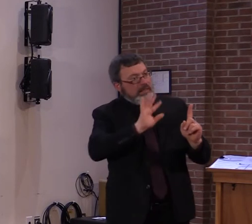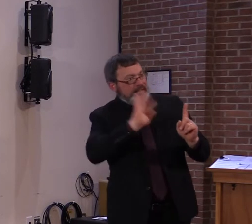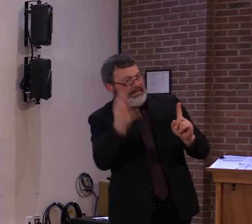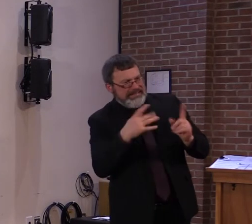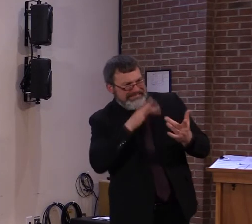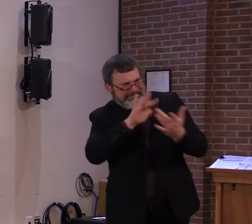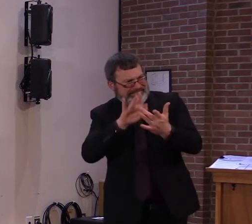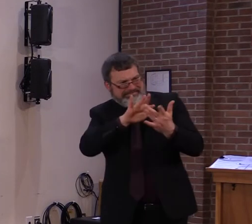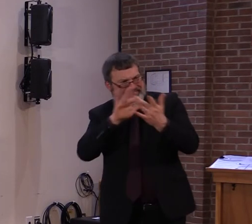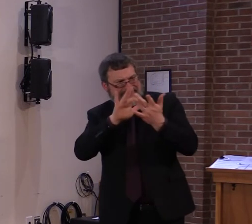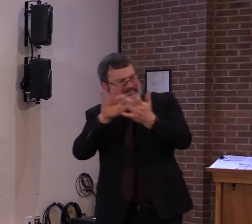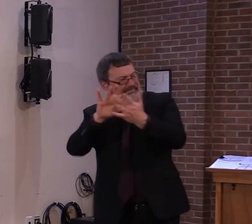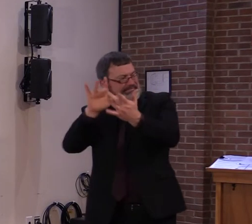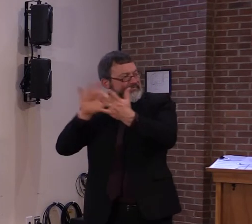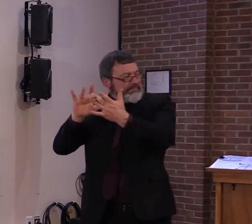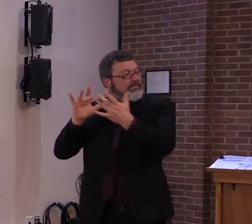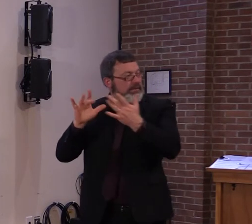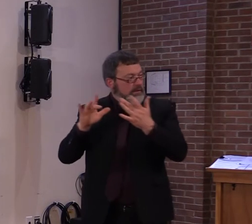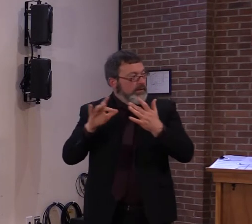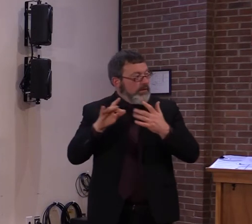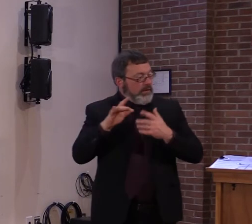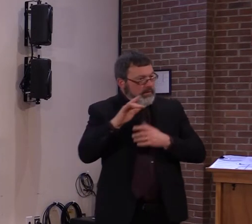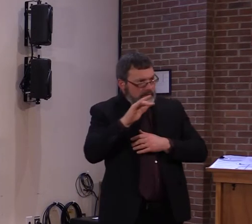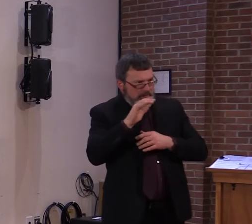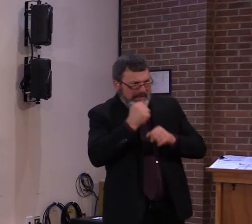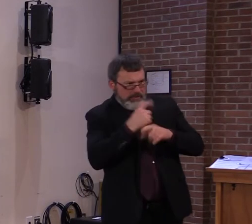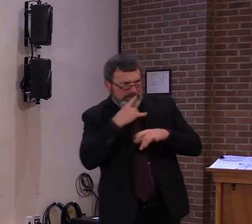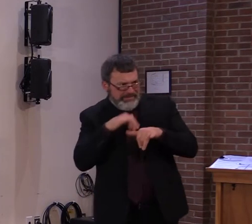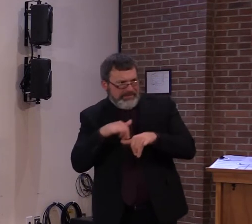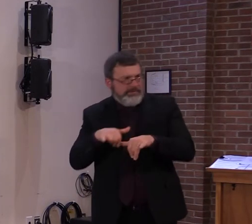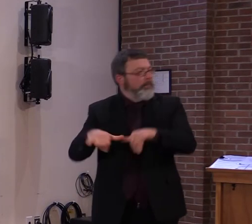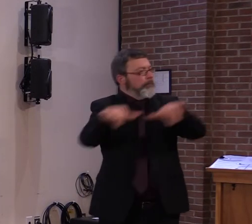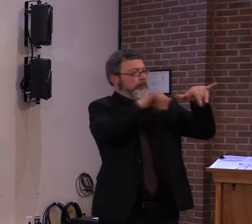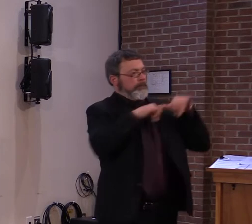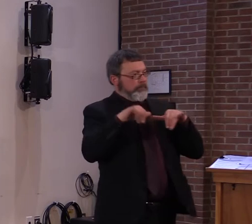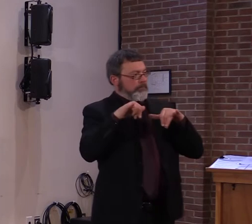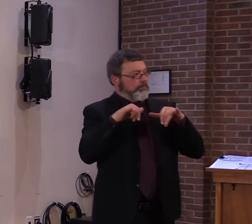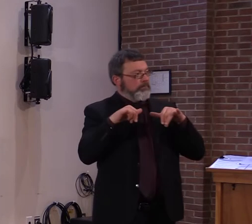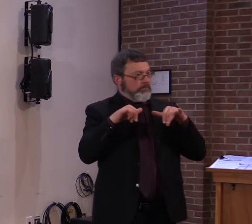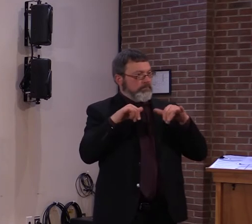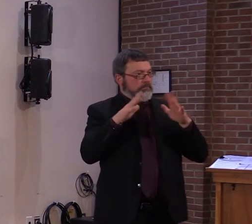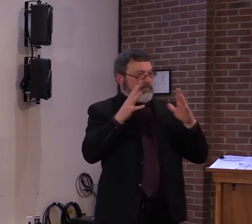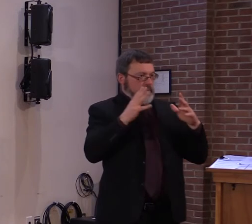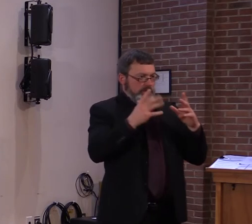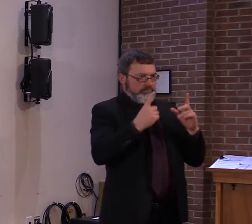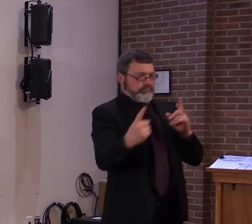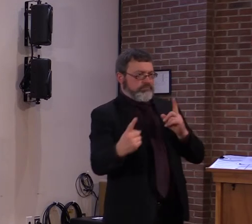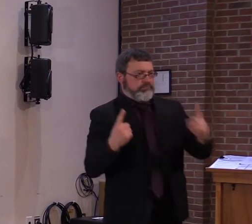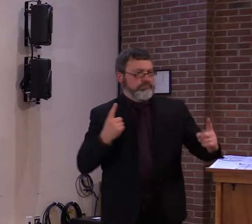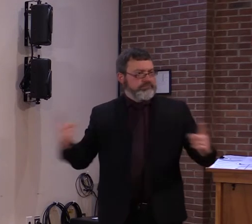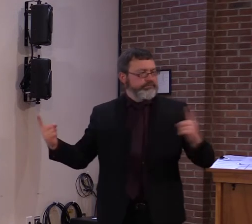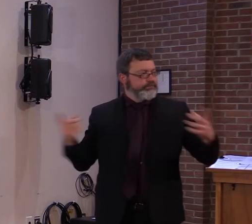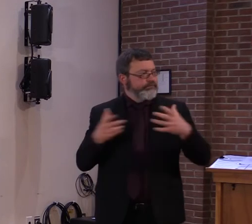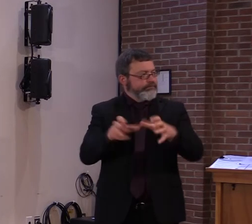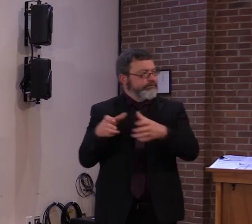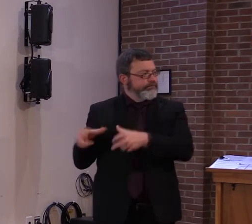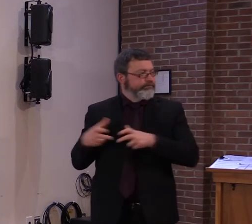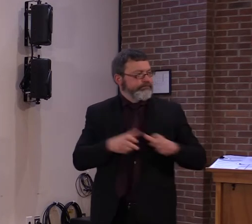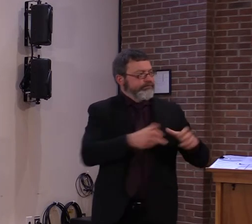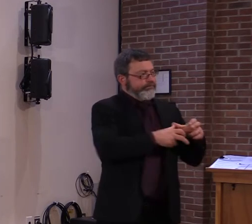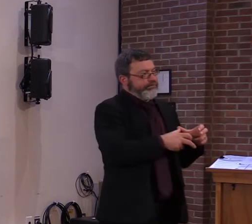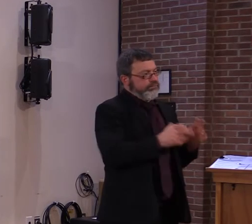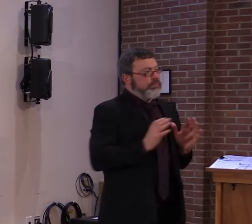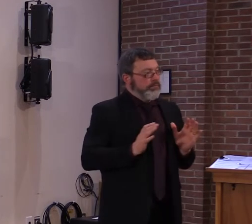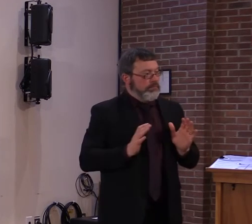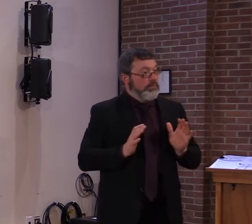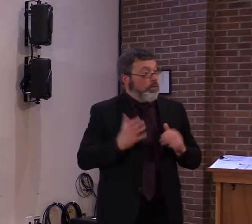is implemented throughout the college and university system here in Vermont. And the reason for that is that